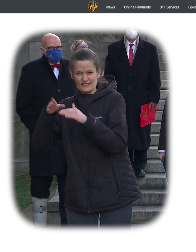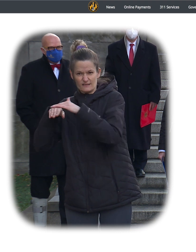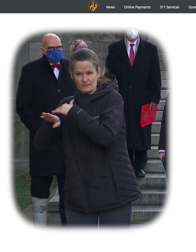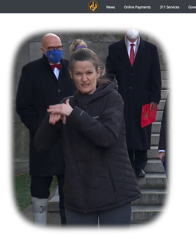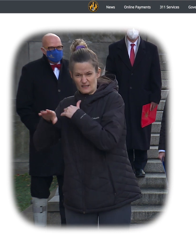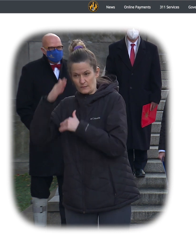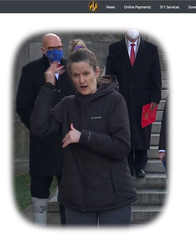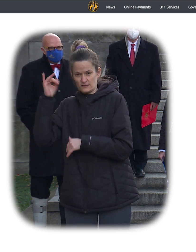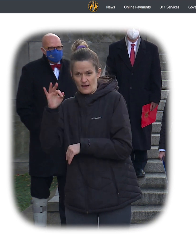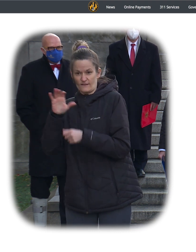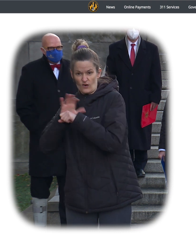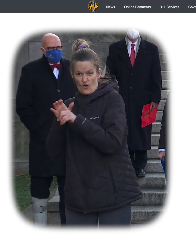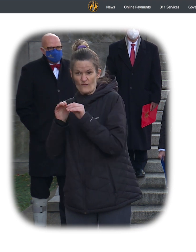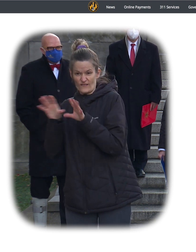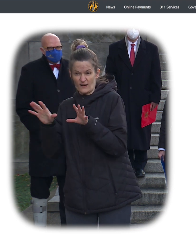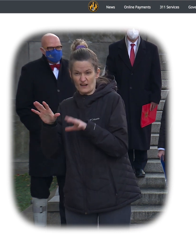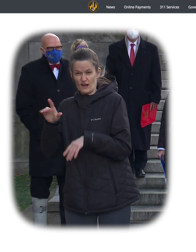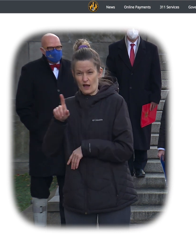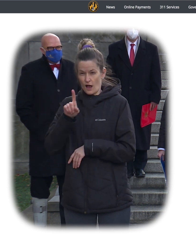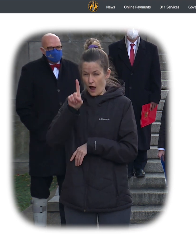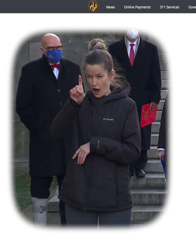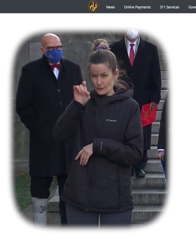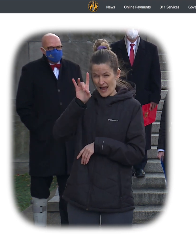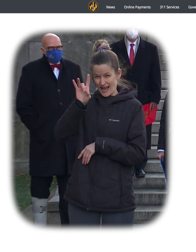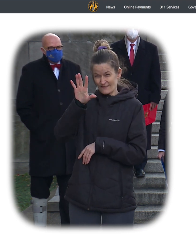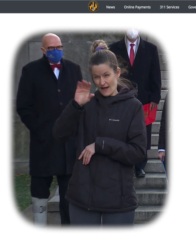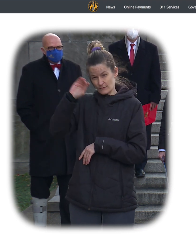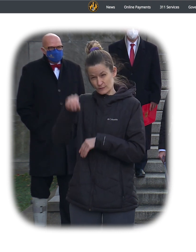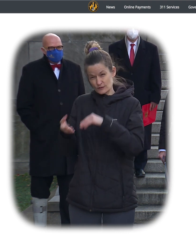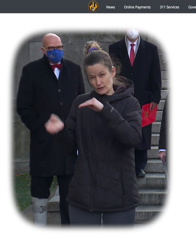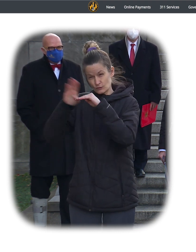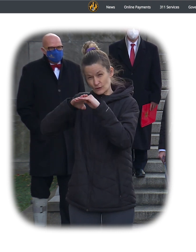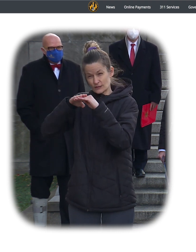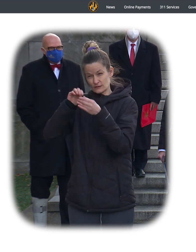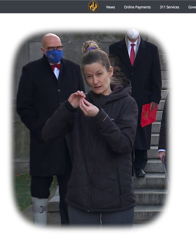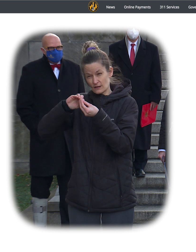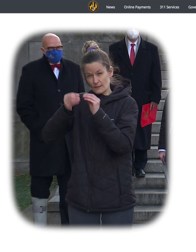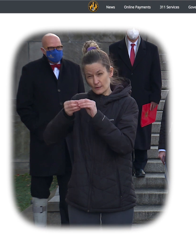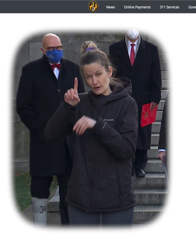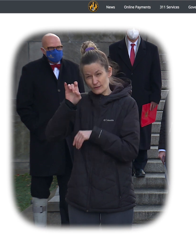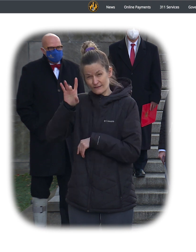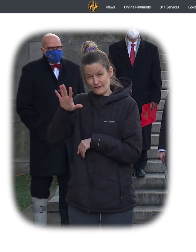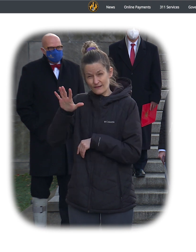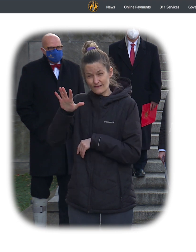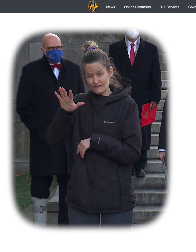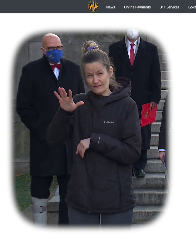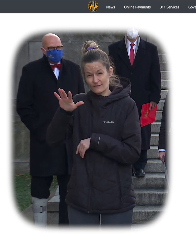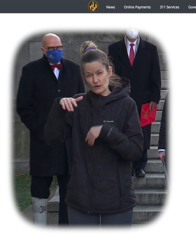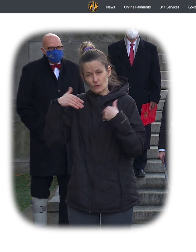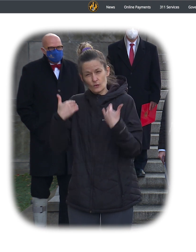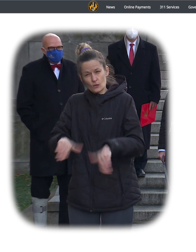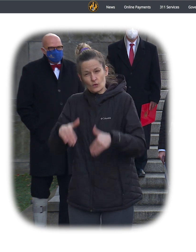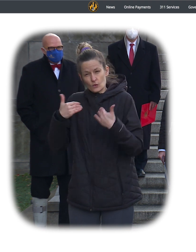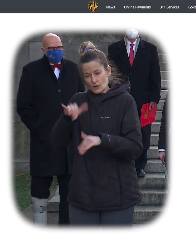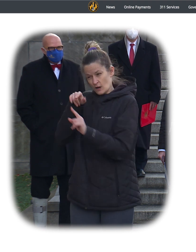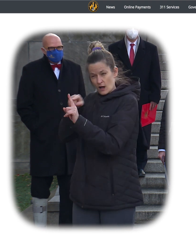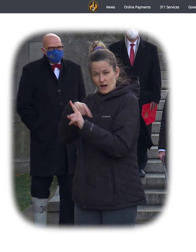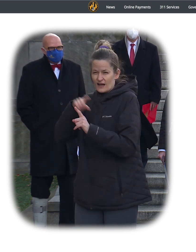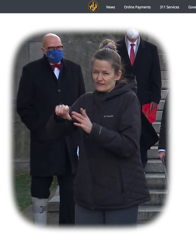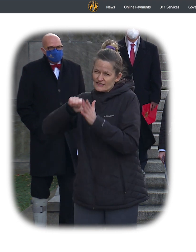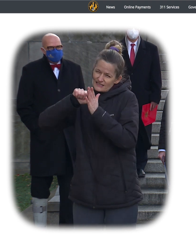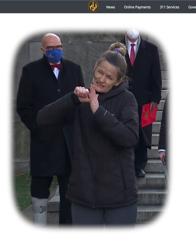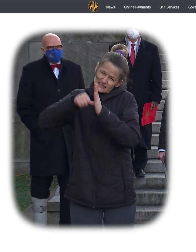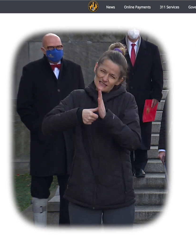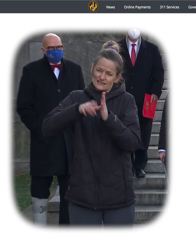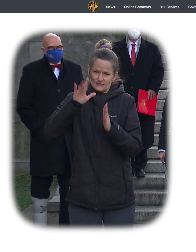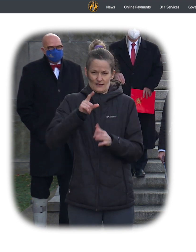is a 185% increase over the past 4 weeks. What we are seeing stresses the importance of being up to date on your